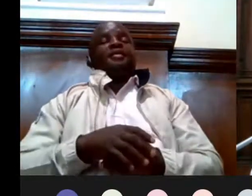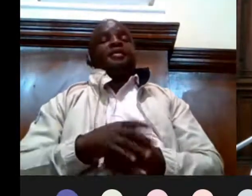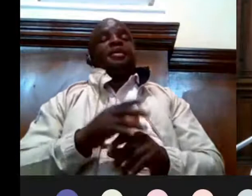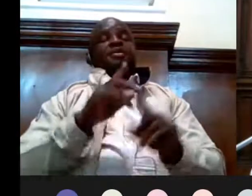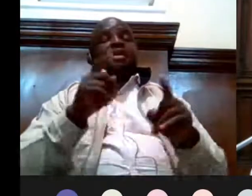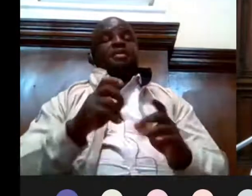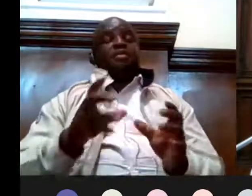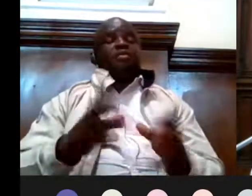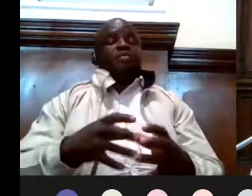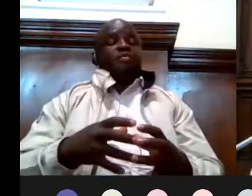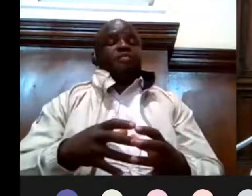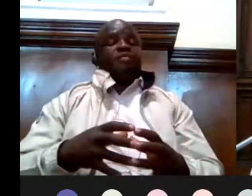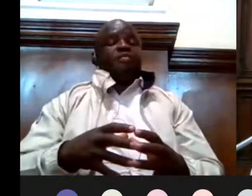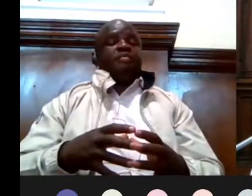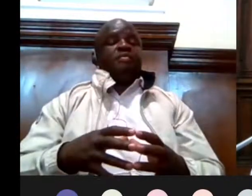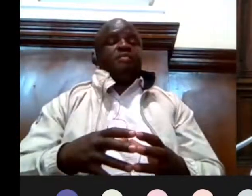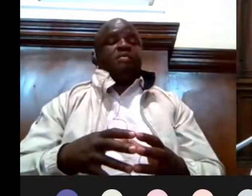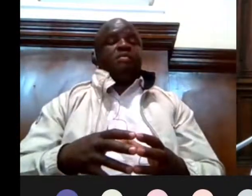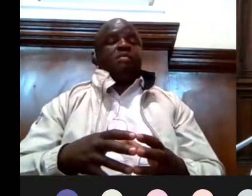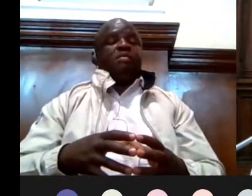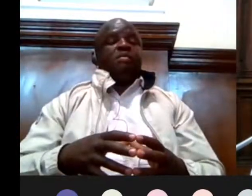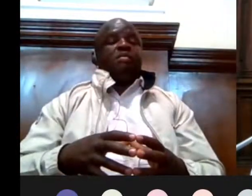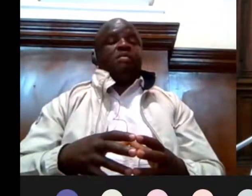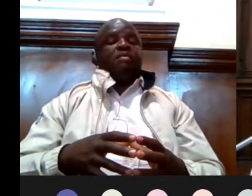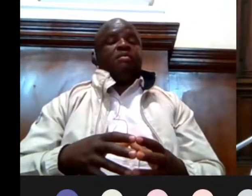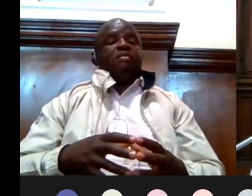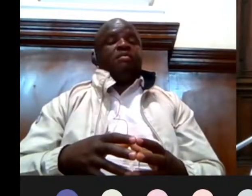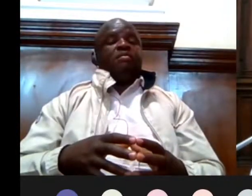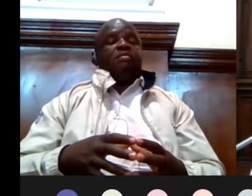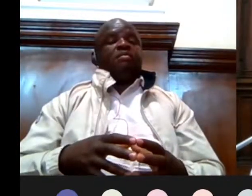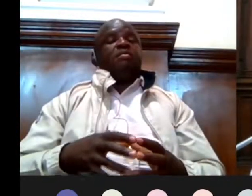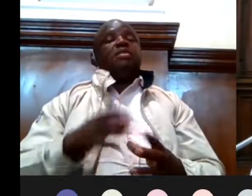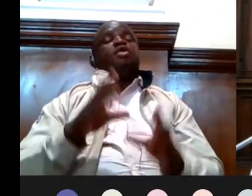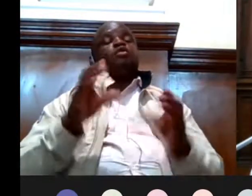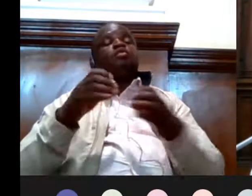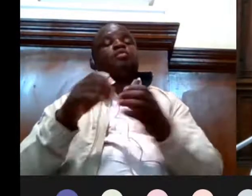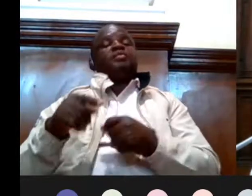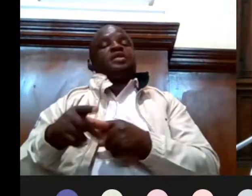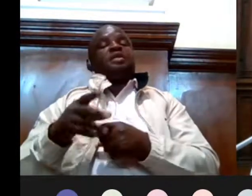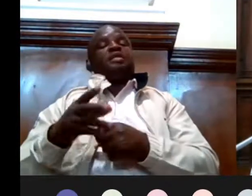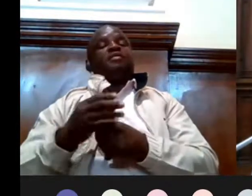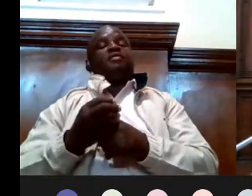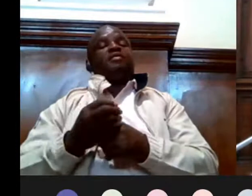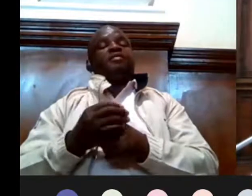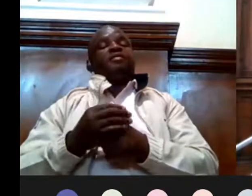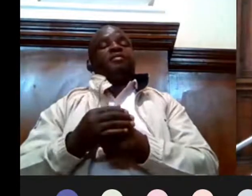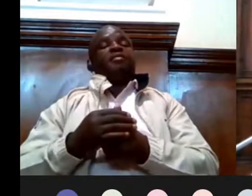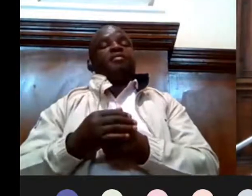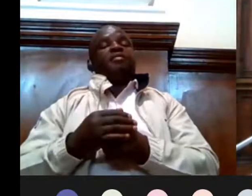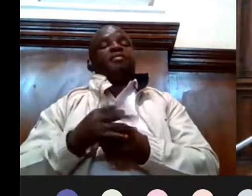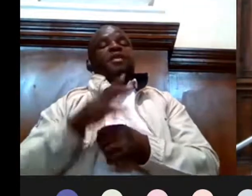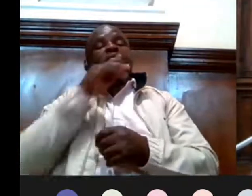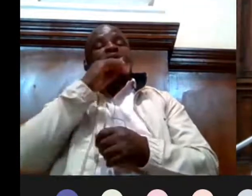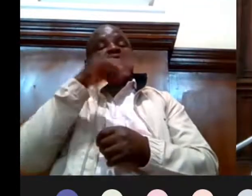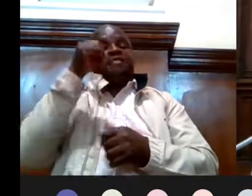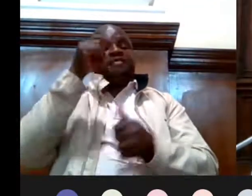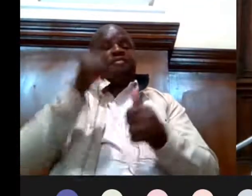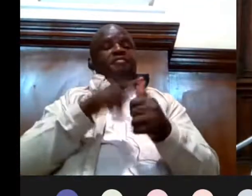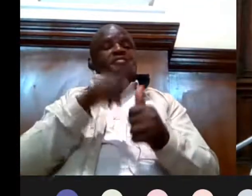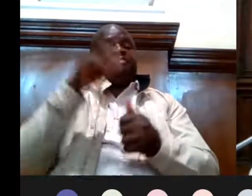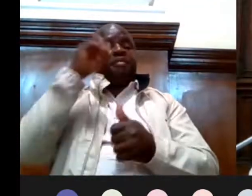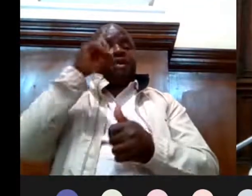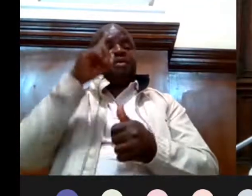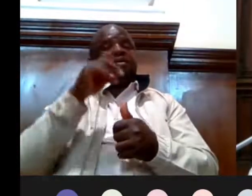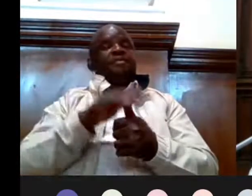Procurement Regulations 2017. These designated groups mean Black